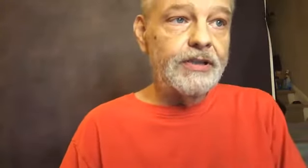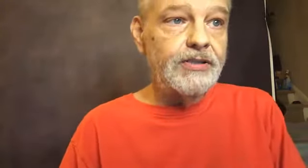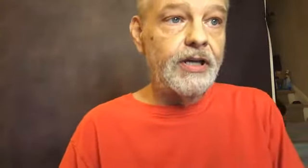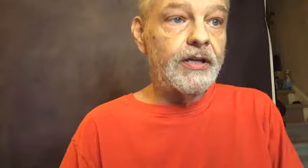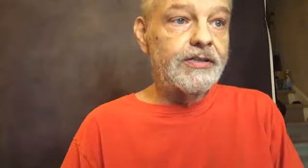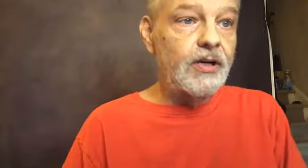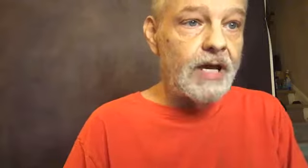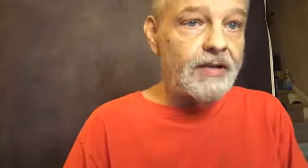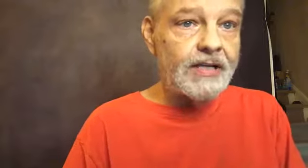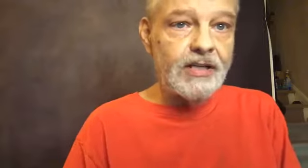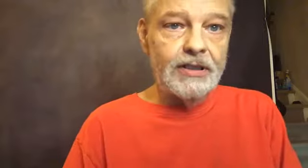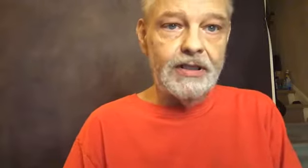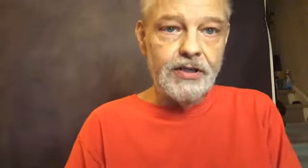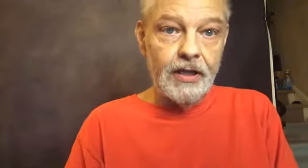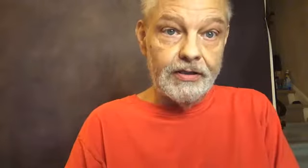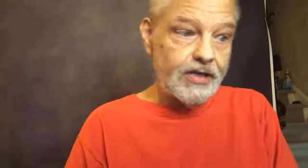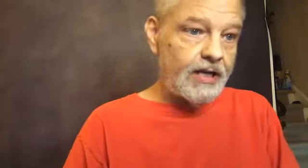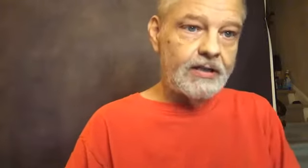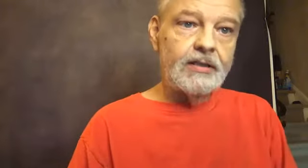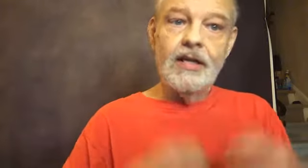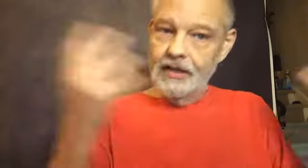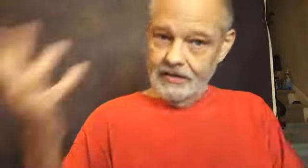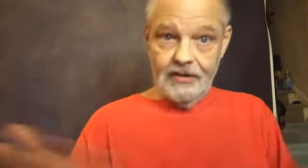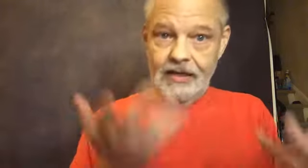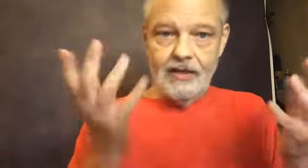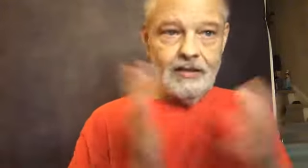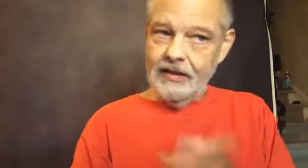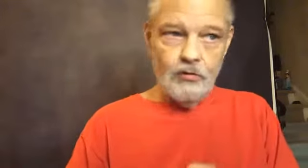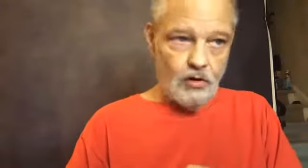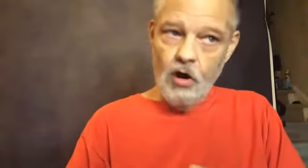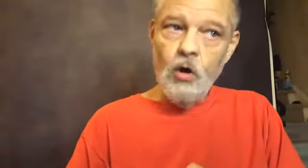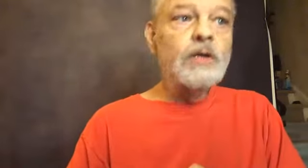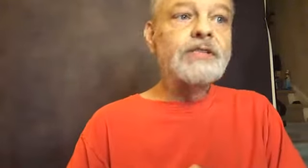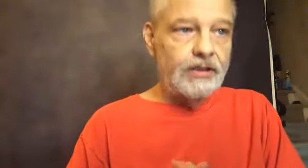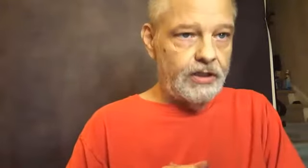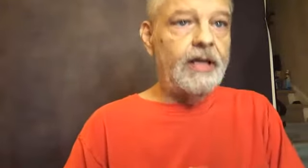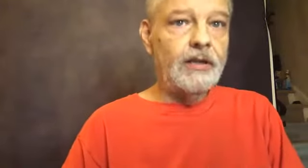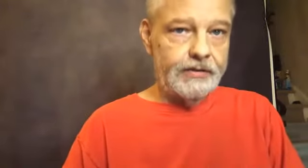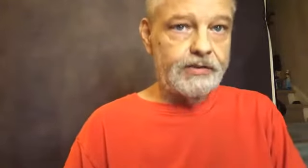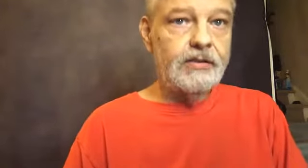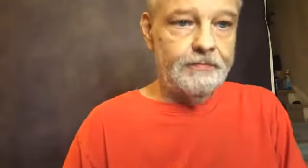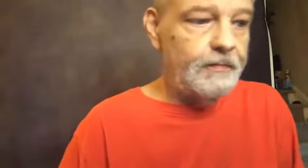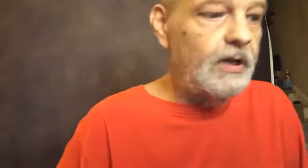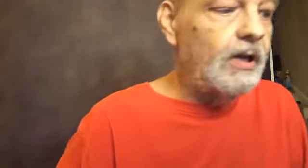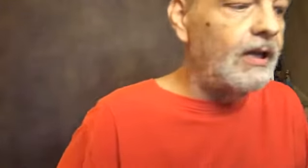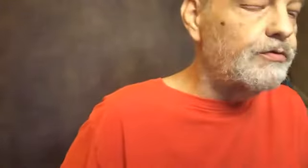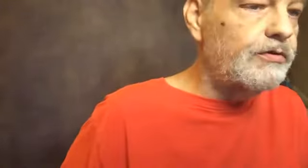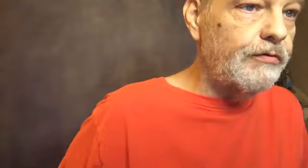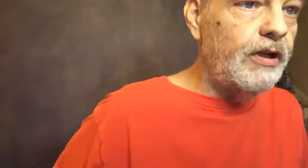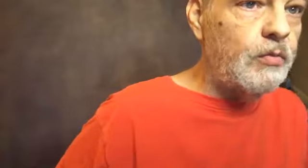teaching English, and in math class, they'd be teaching English, and they were always teaching English. English is really